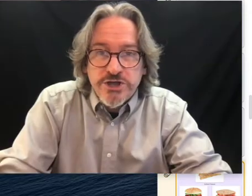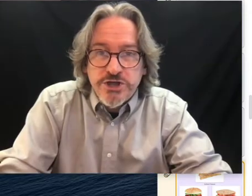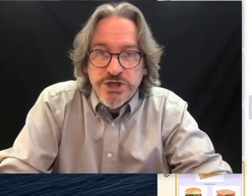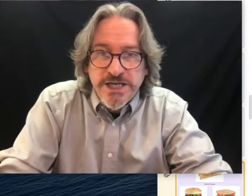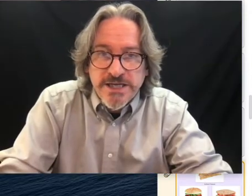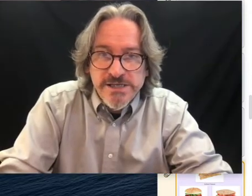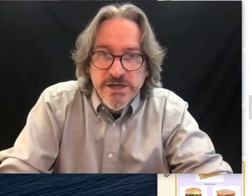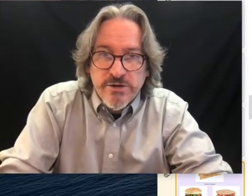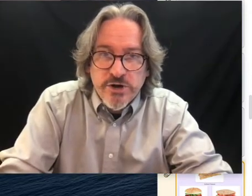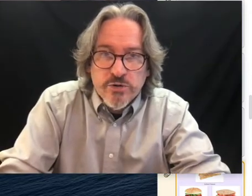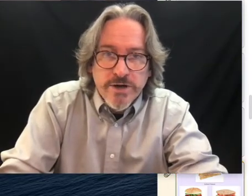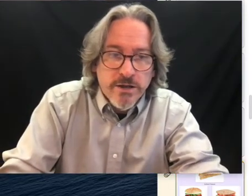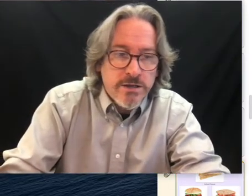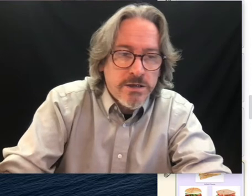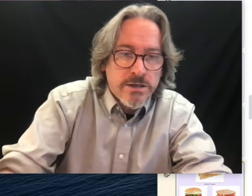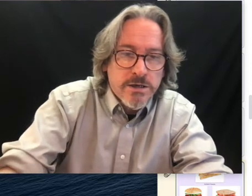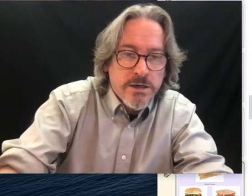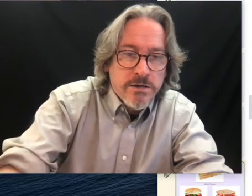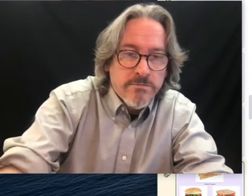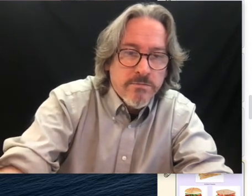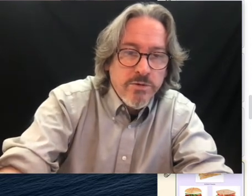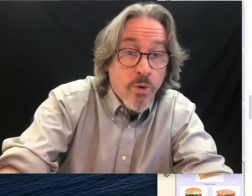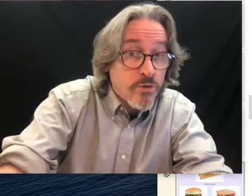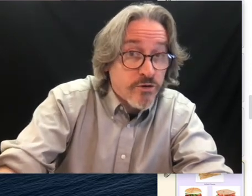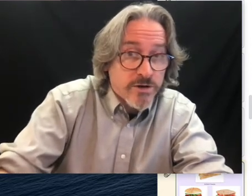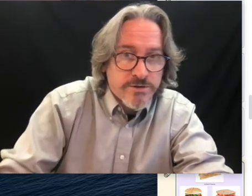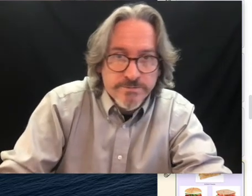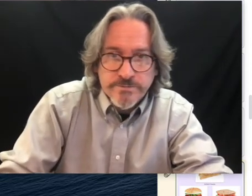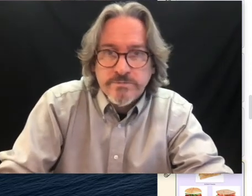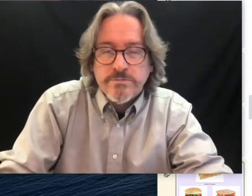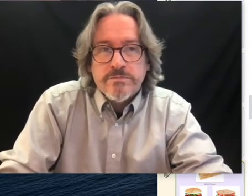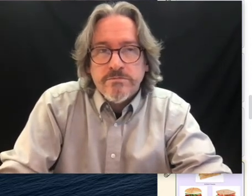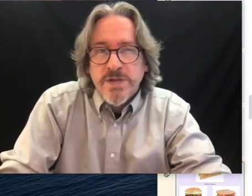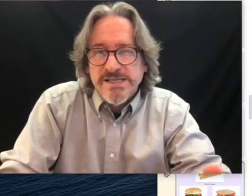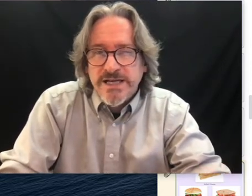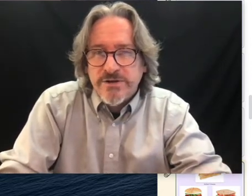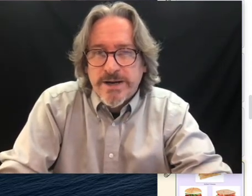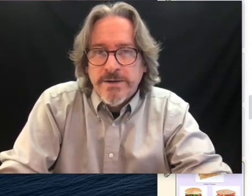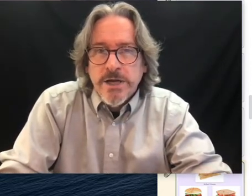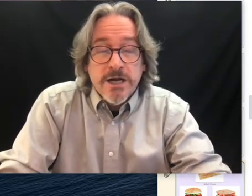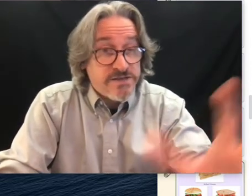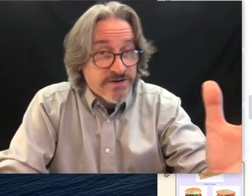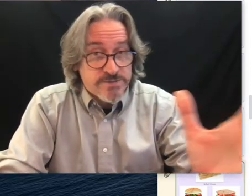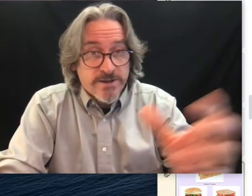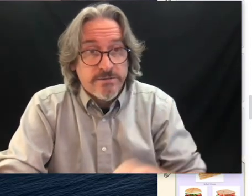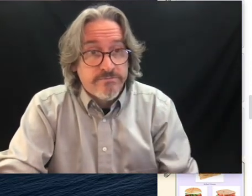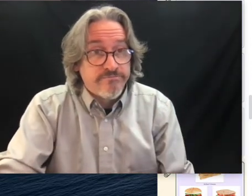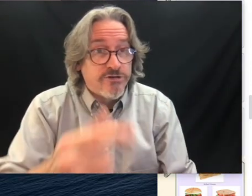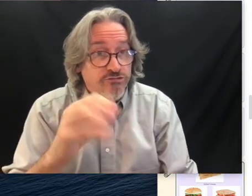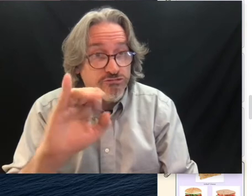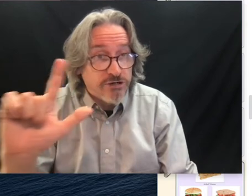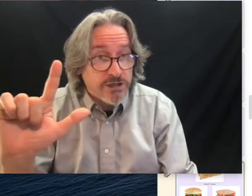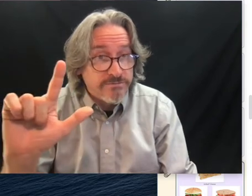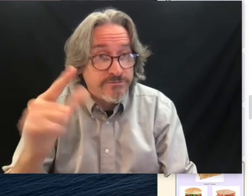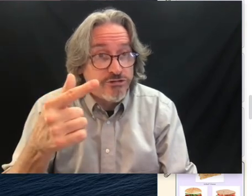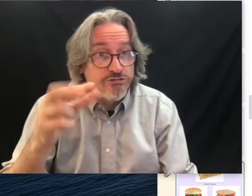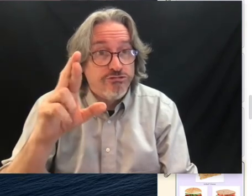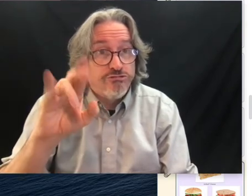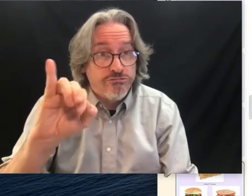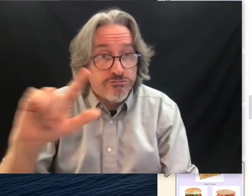Grilled cheese, the grill, or the grilled, see either way, is fingerspelled. Grill,